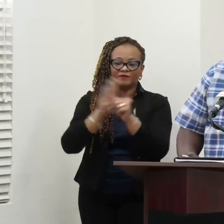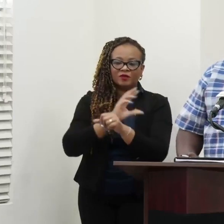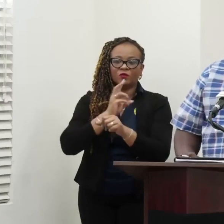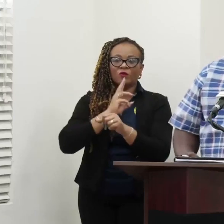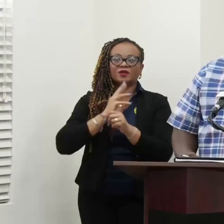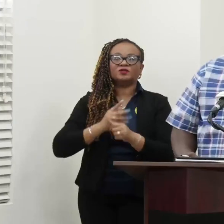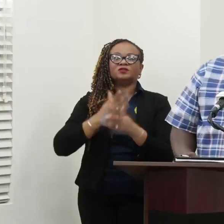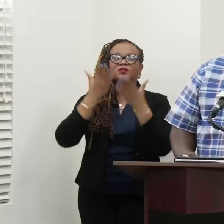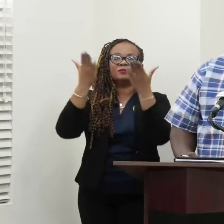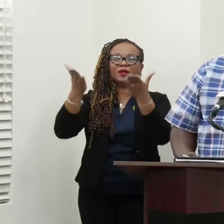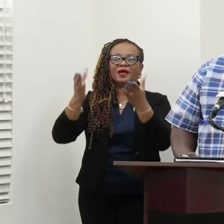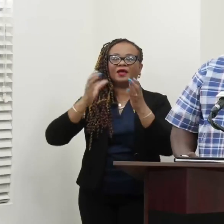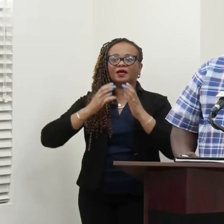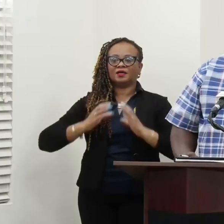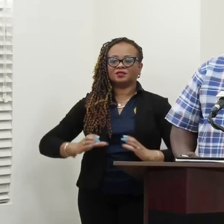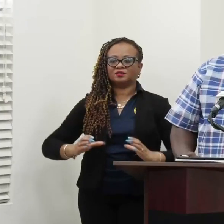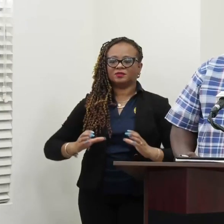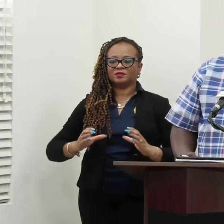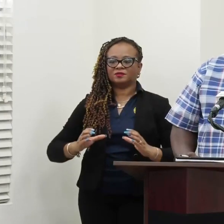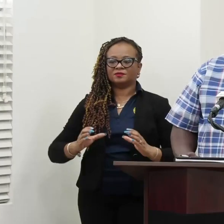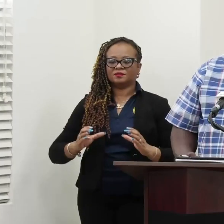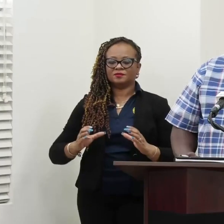supply our customers. In